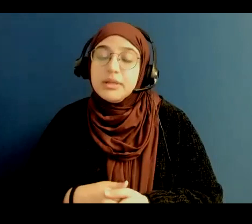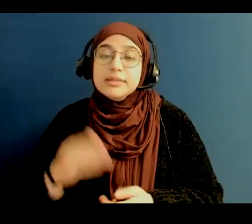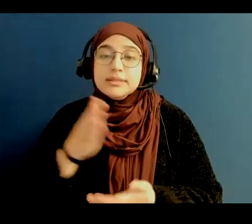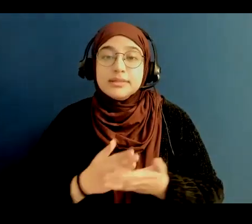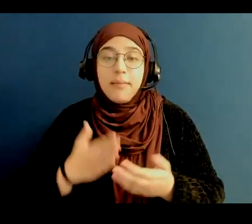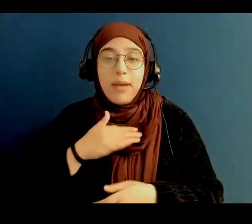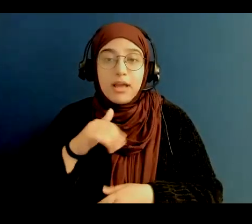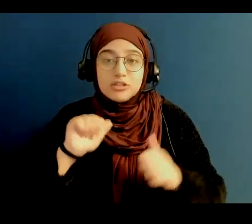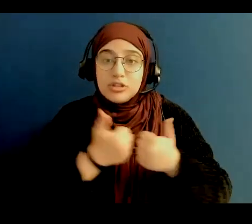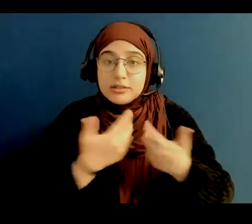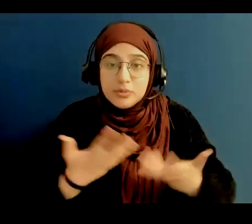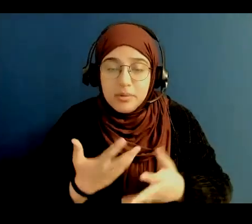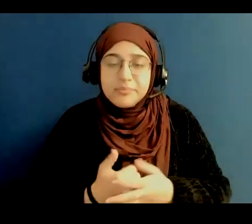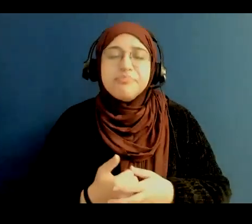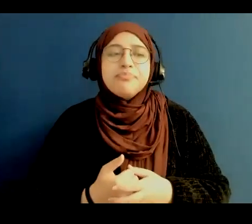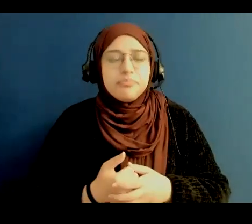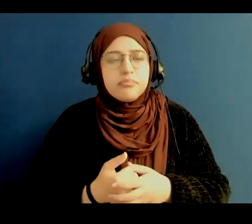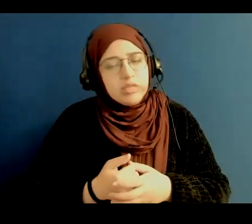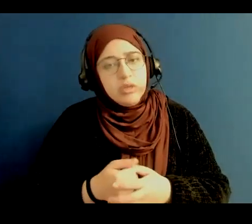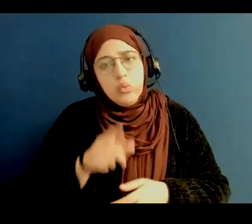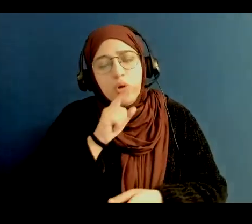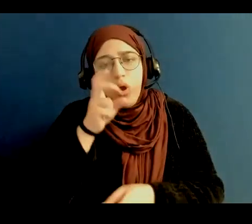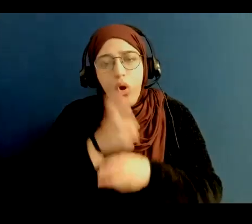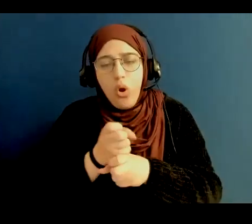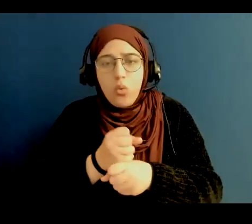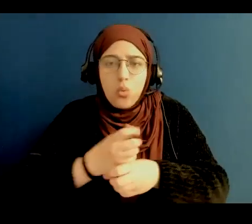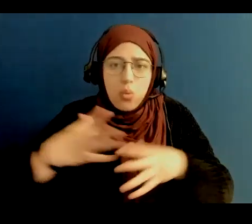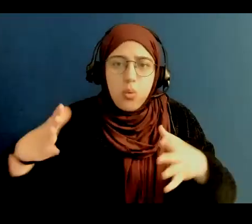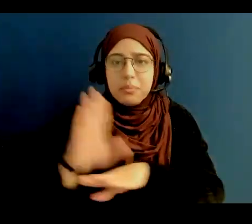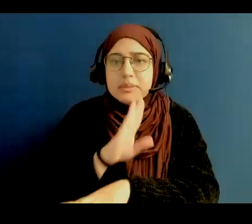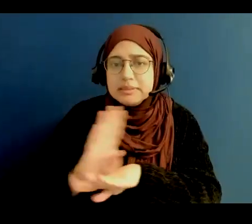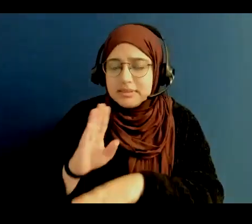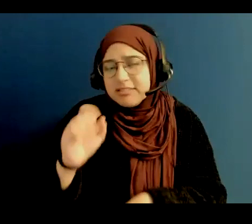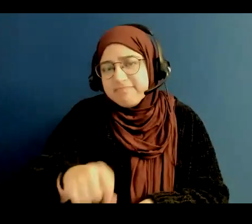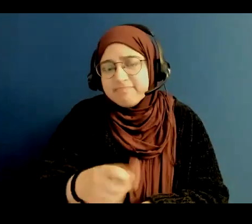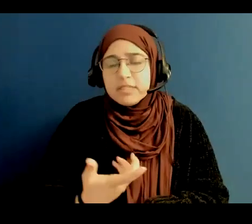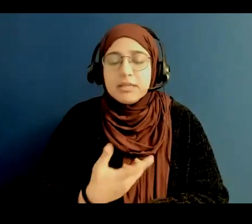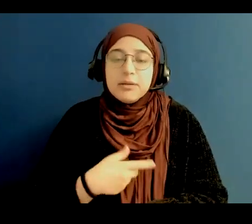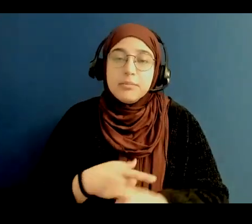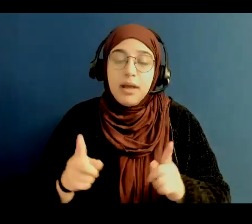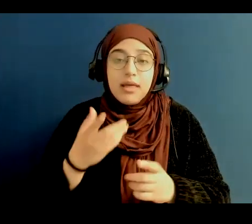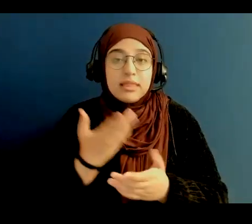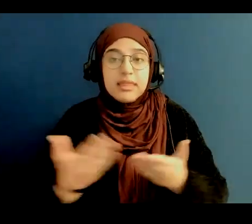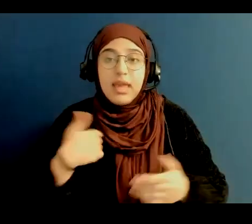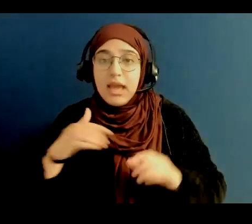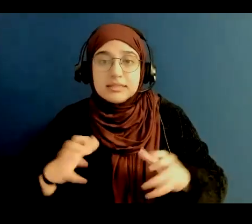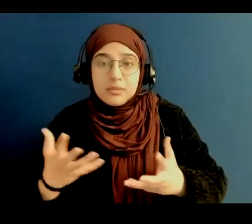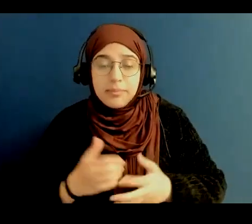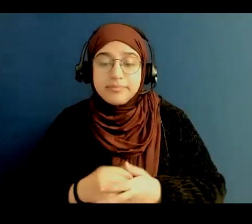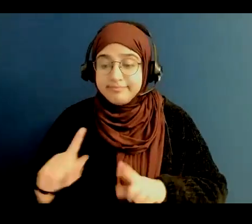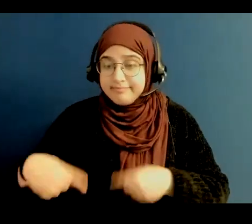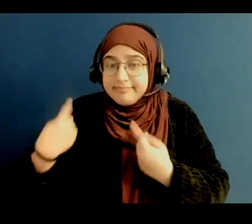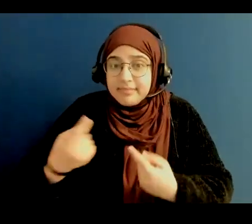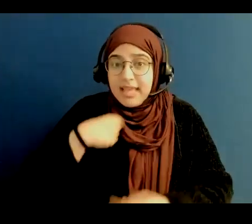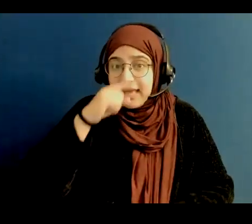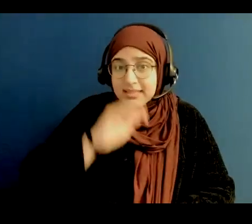were that it's very hard to always grow businesses and stuff like that. But the thing I did is since I was a kid,